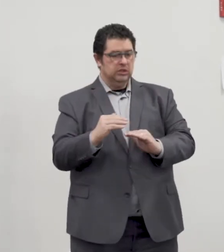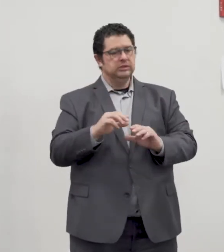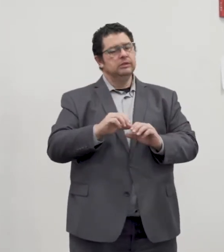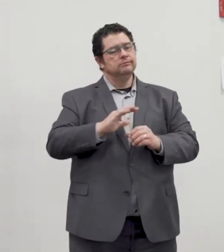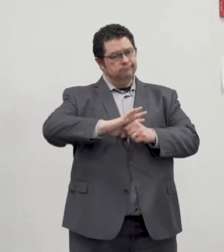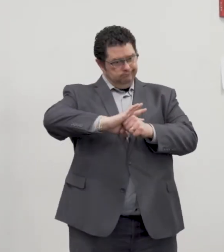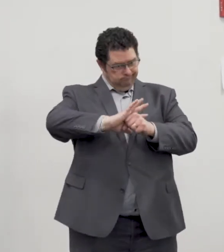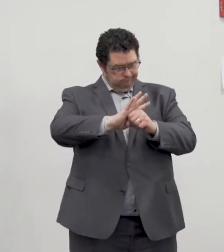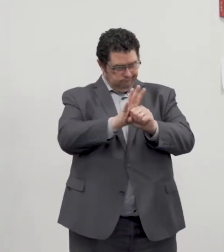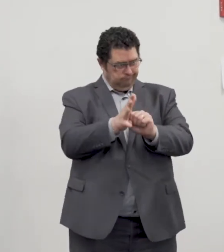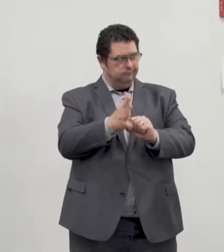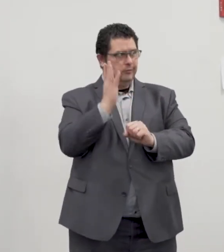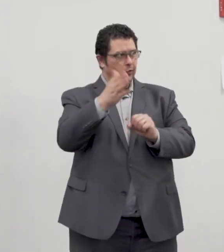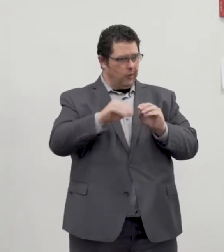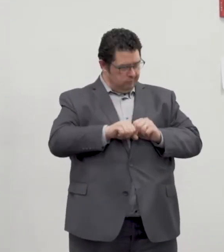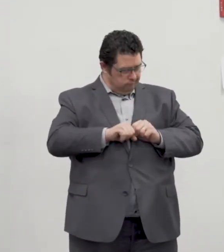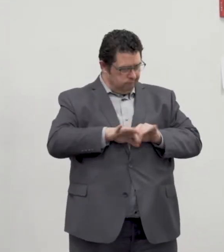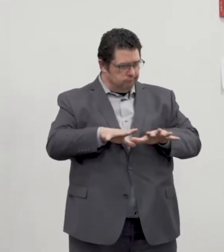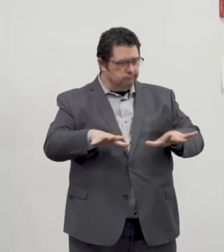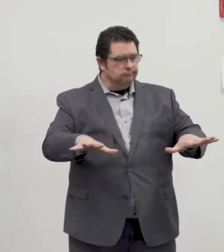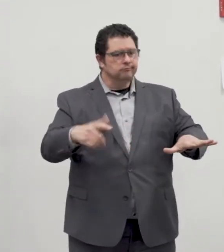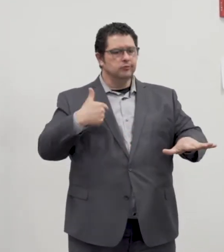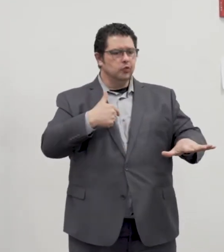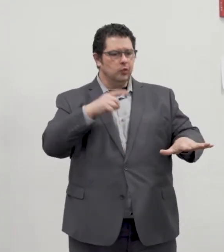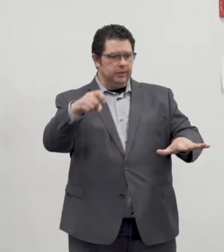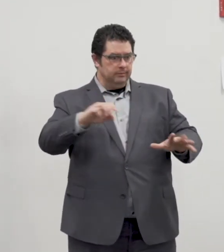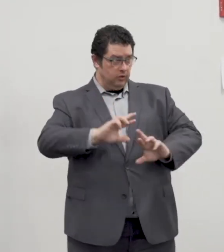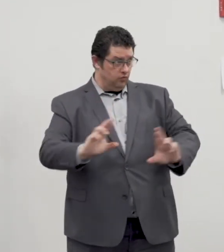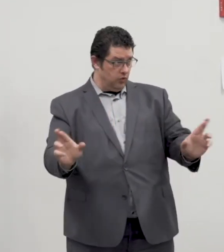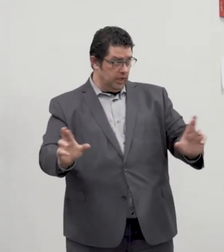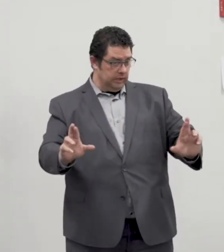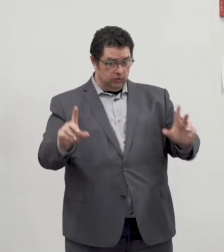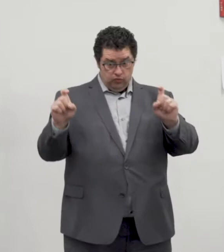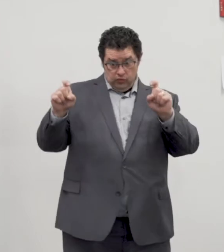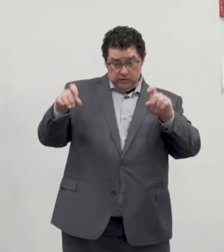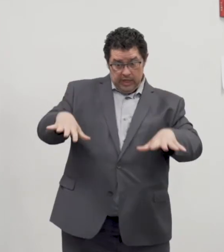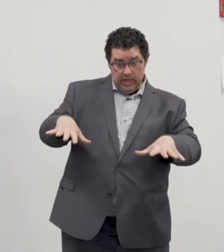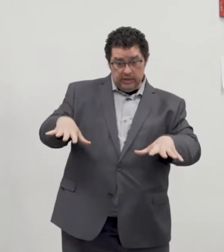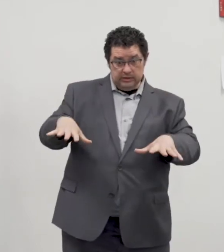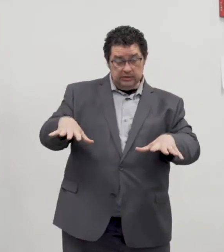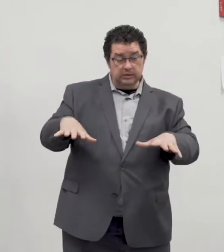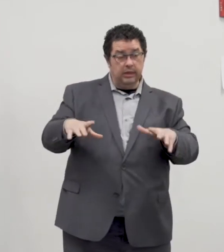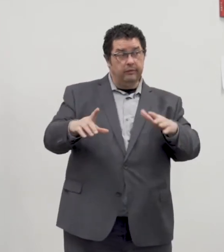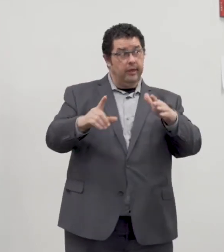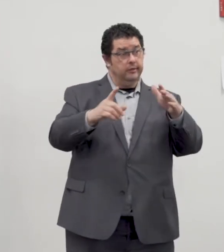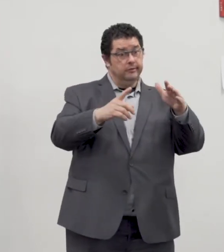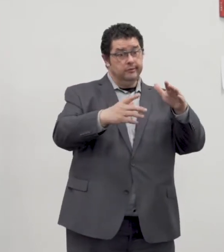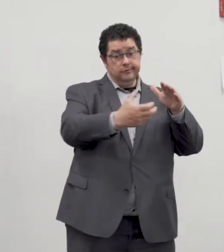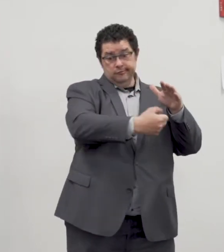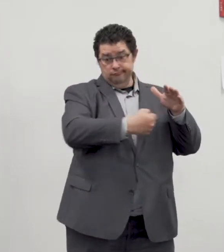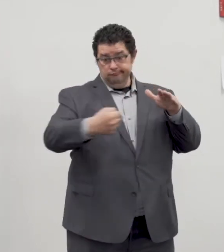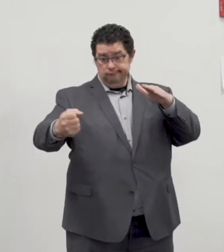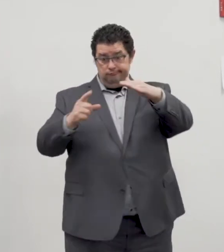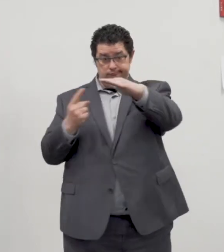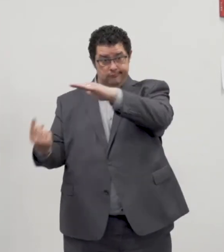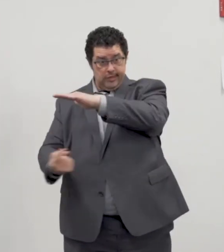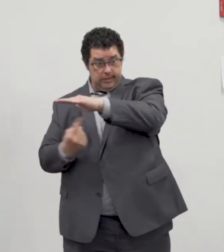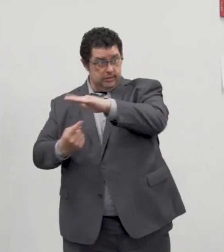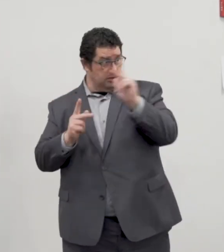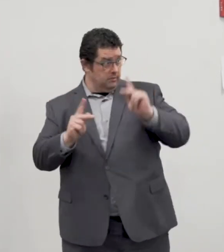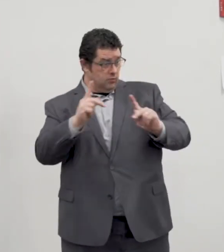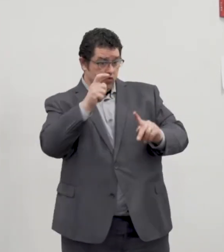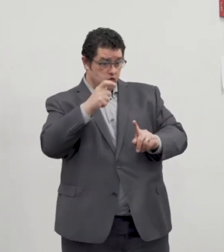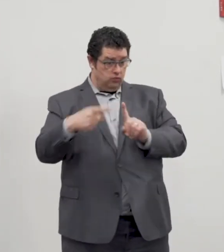our community, and we need to be ready to test and isolate people who are infected. And our approach